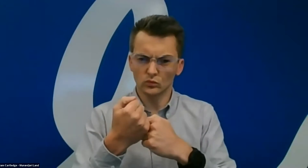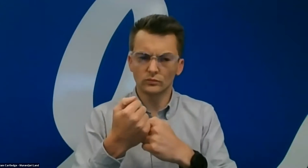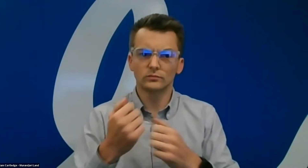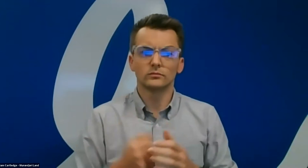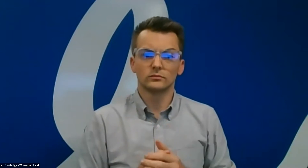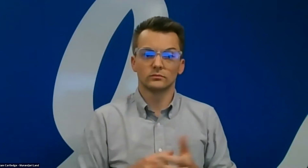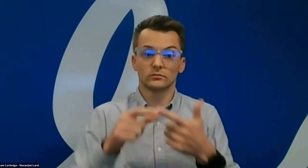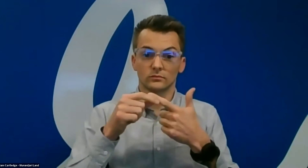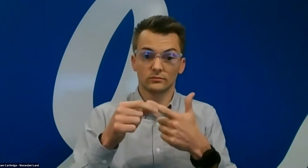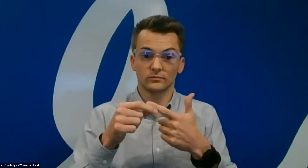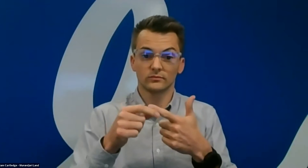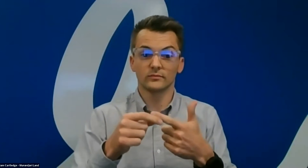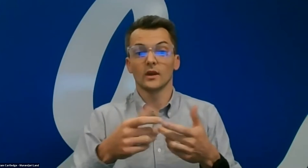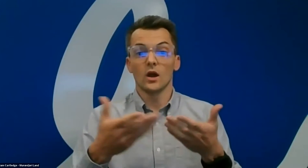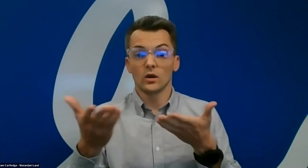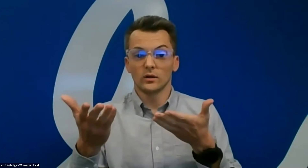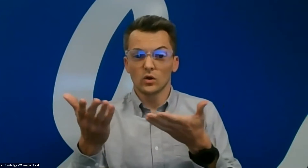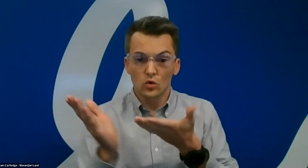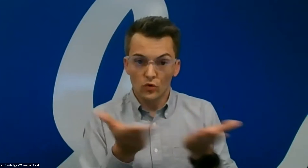The first role was a community worker.